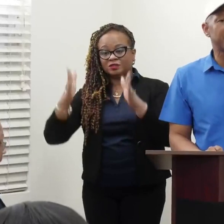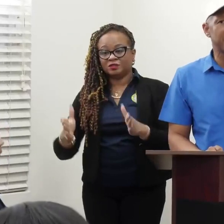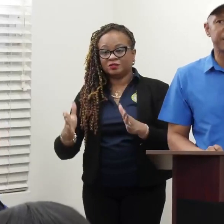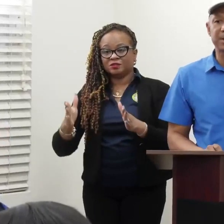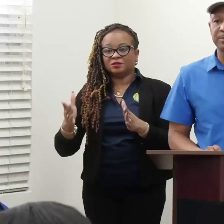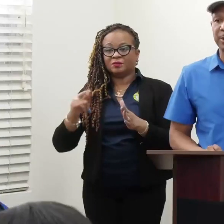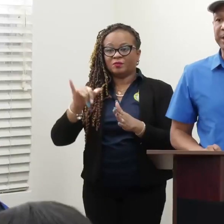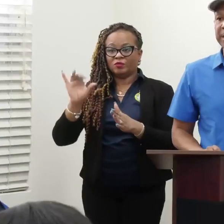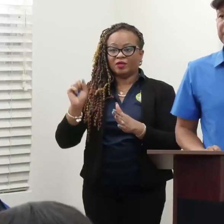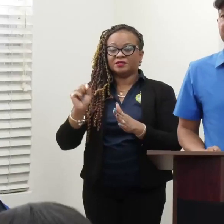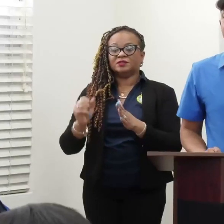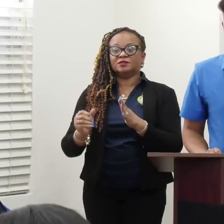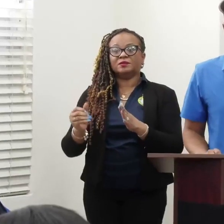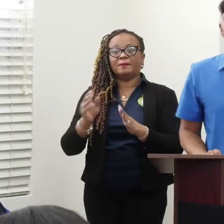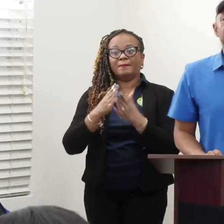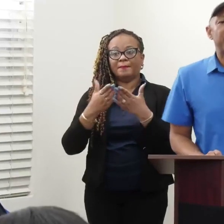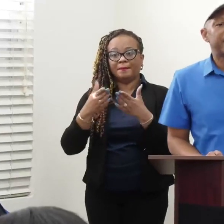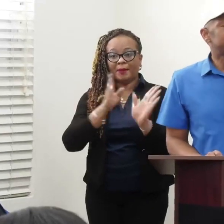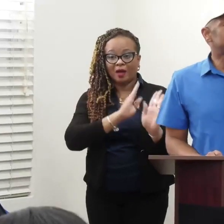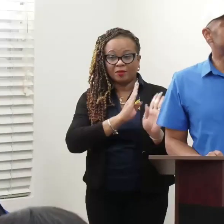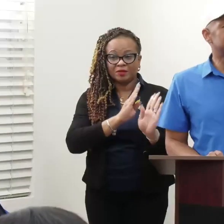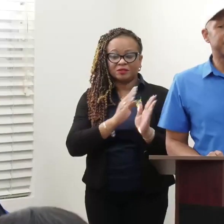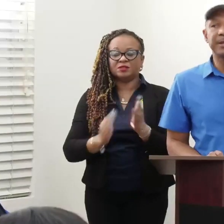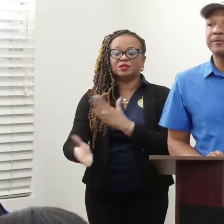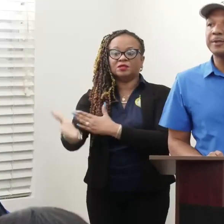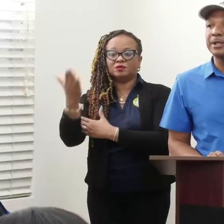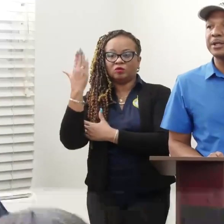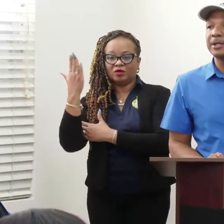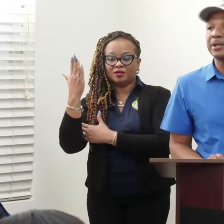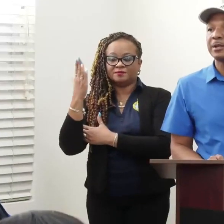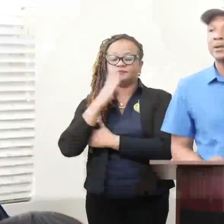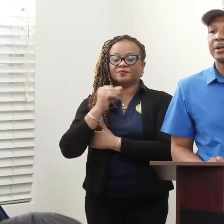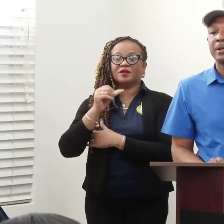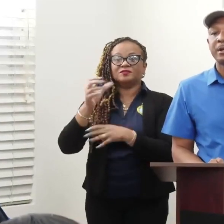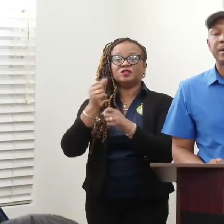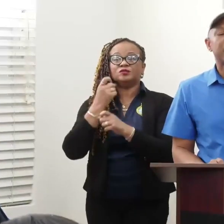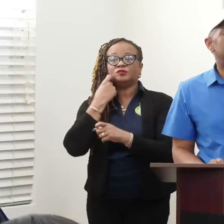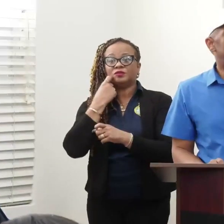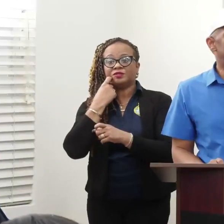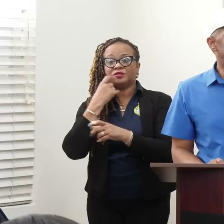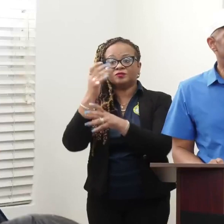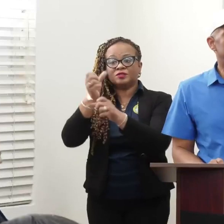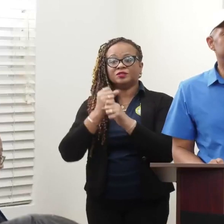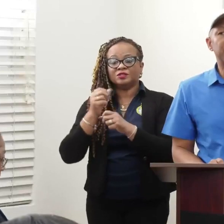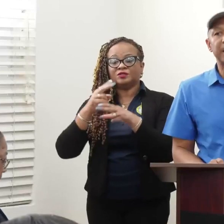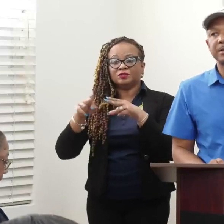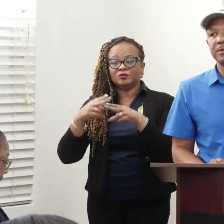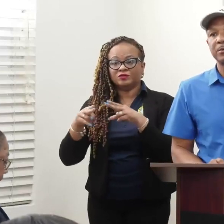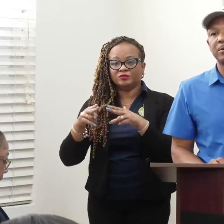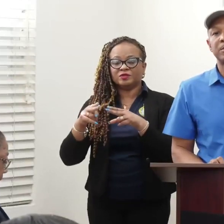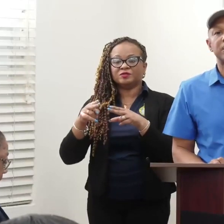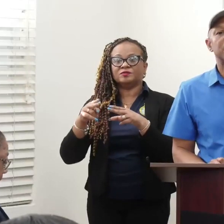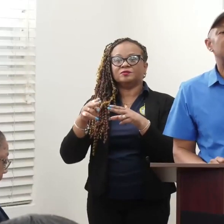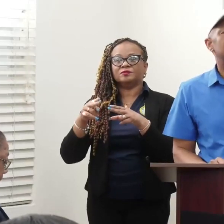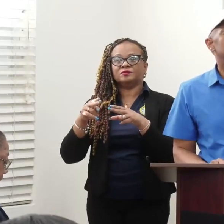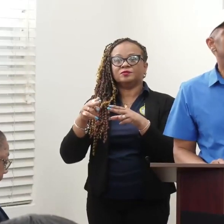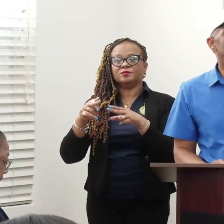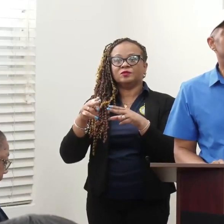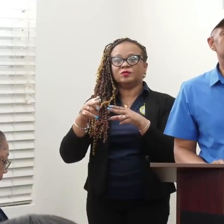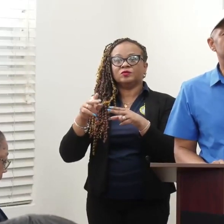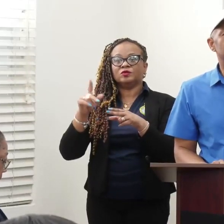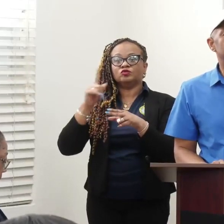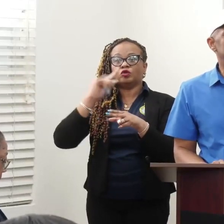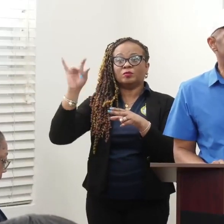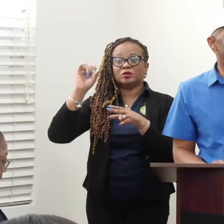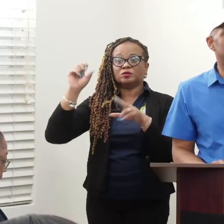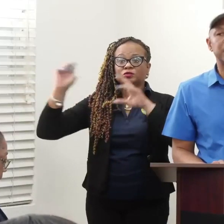press, Bahamas, good morning. I have just received the briefing with regards to